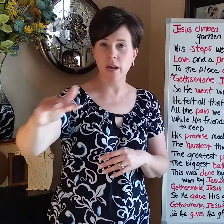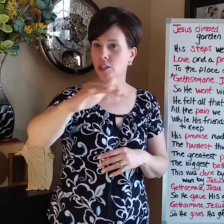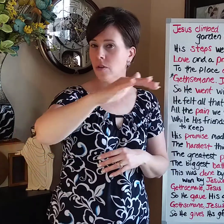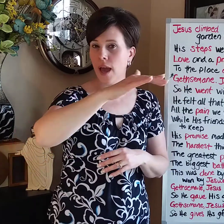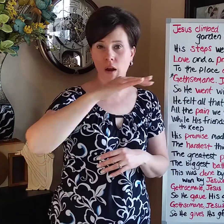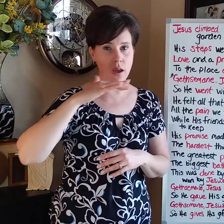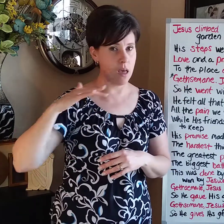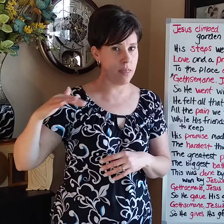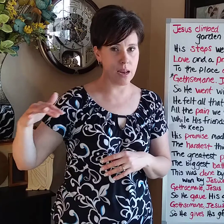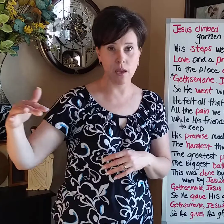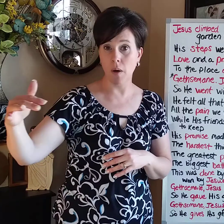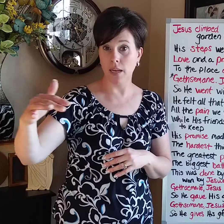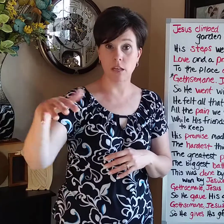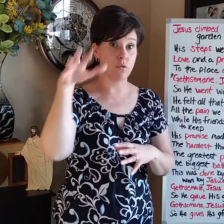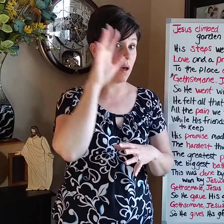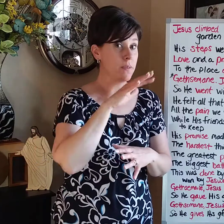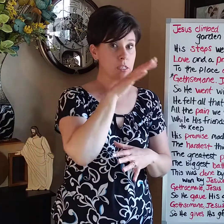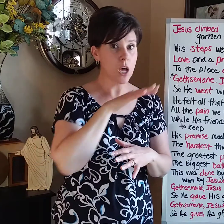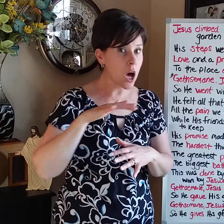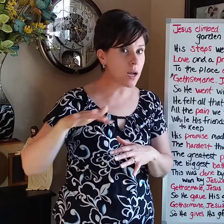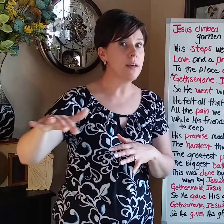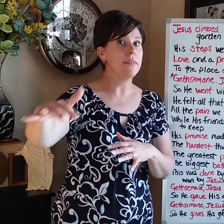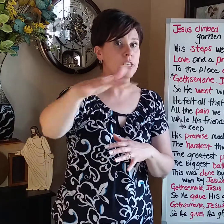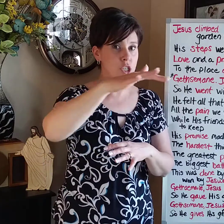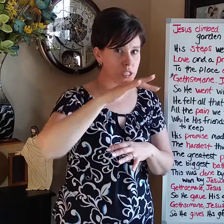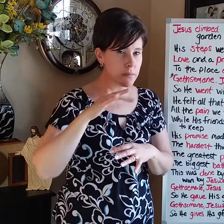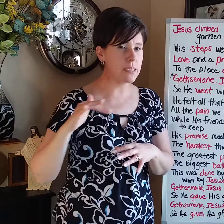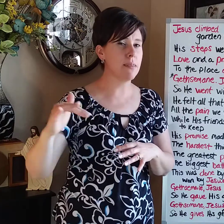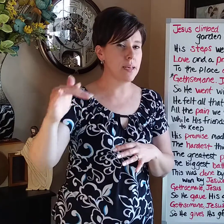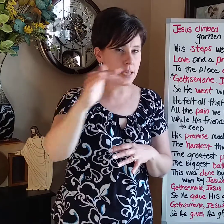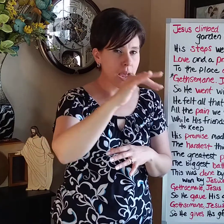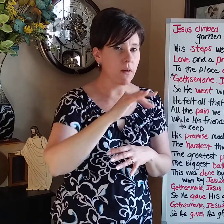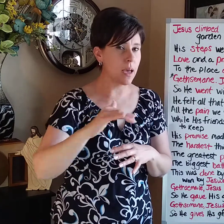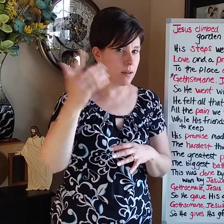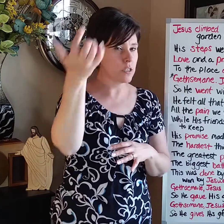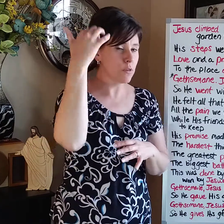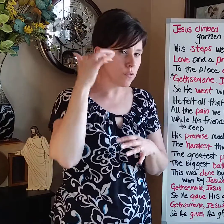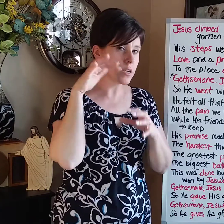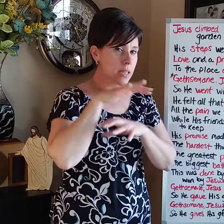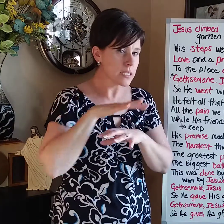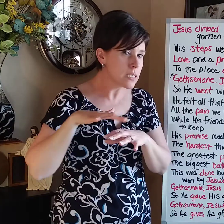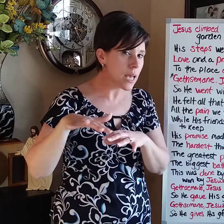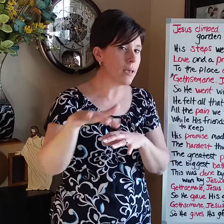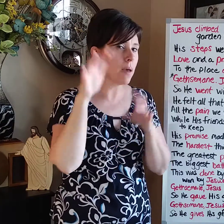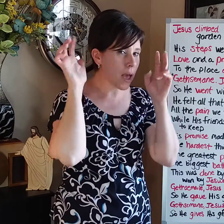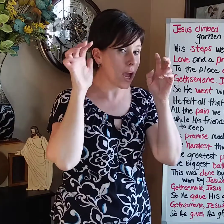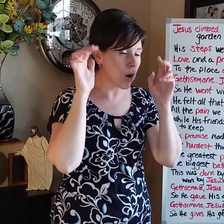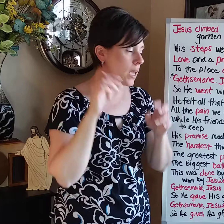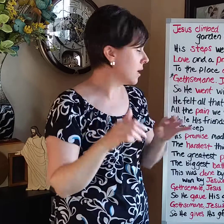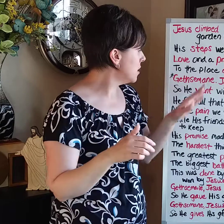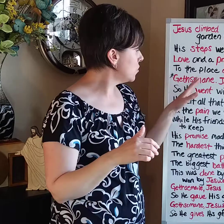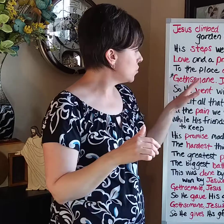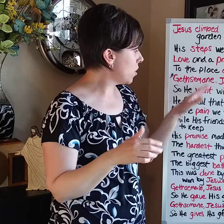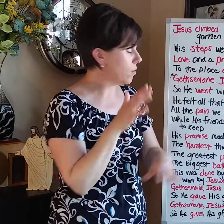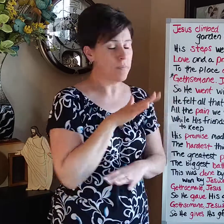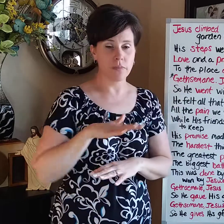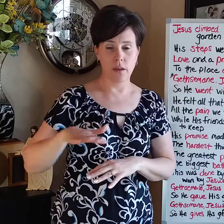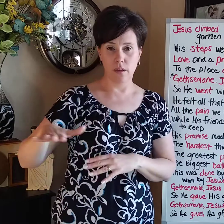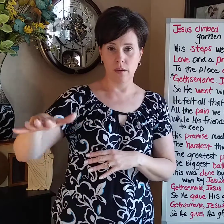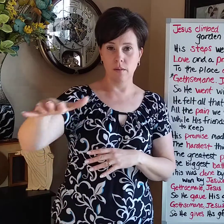special area that he went, and throughout this song, this just means this area, and it's referring to that same area. So we